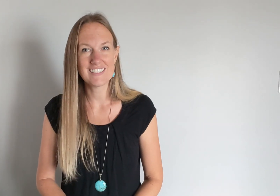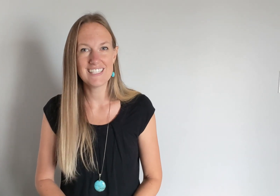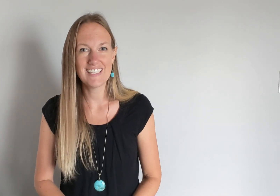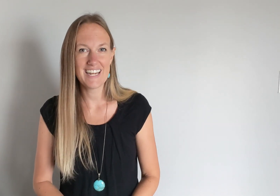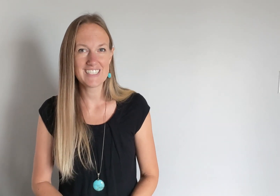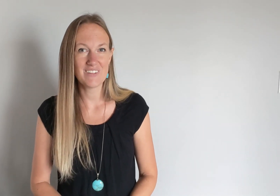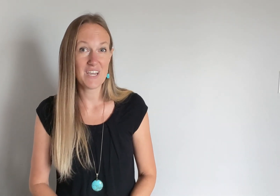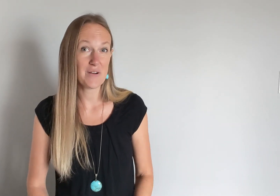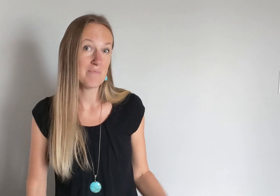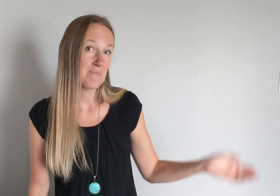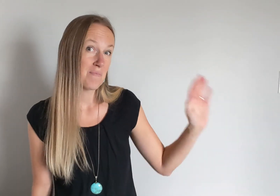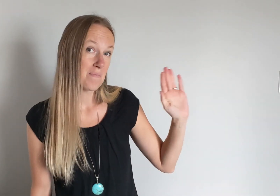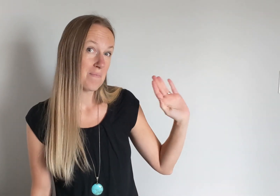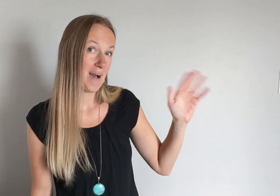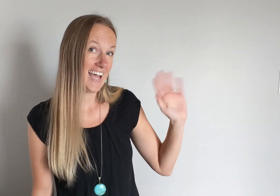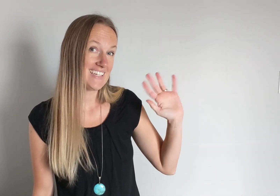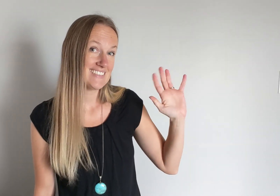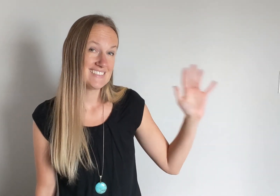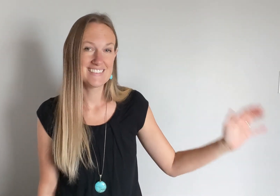see you in the next video. Bye.